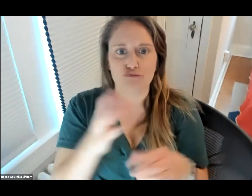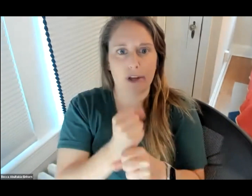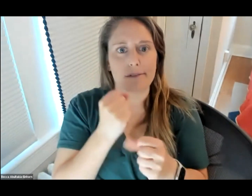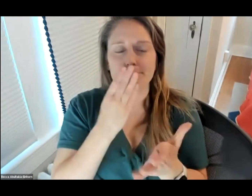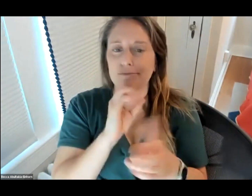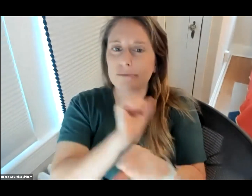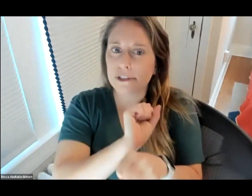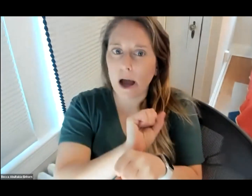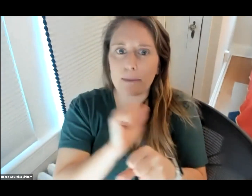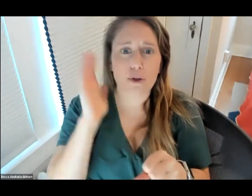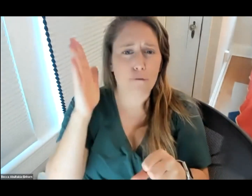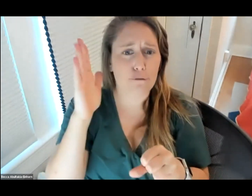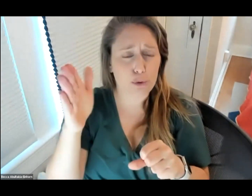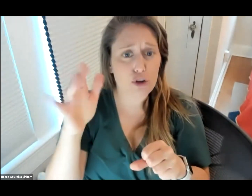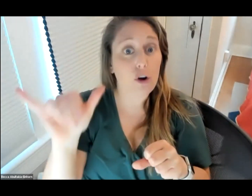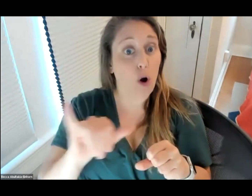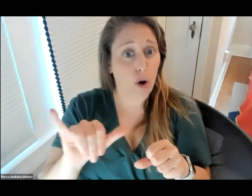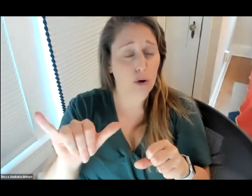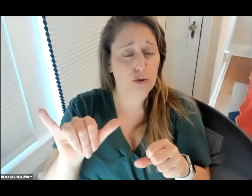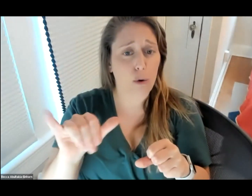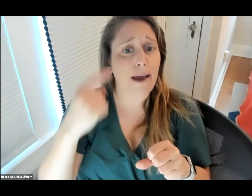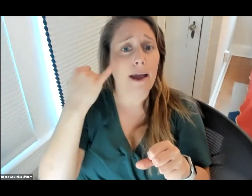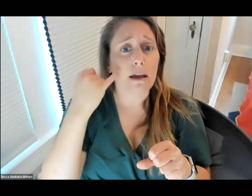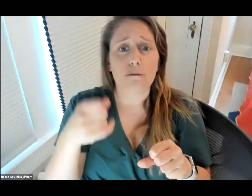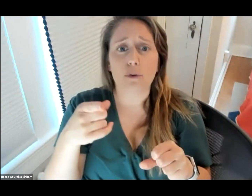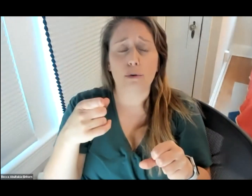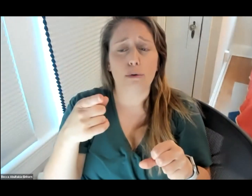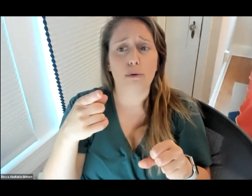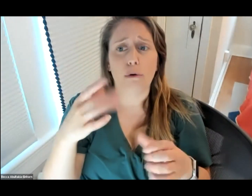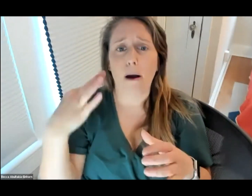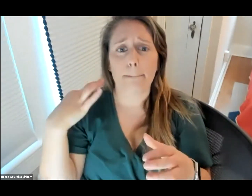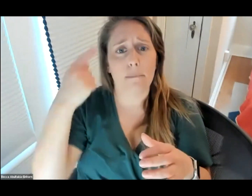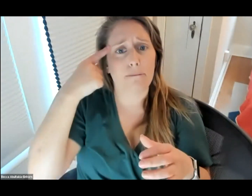And that actually will make it easier for you to find a job in the future.